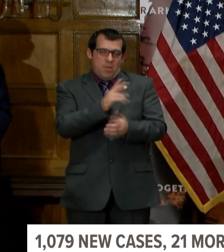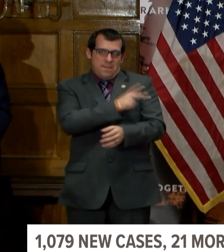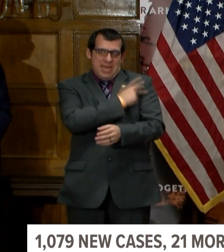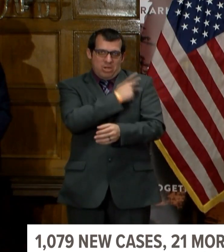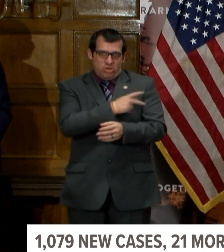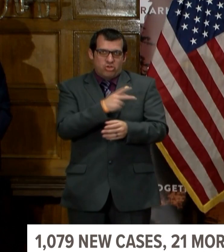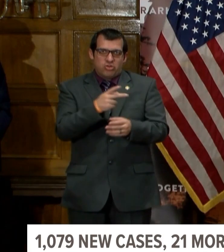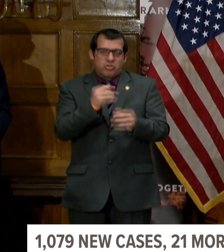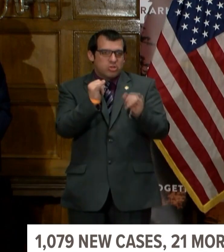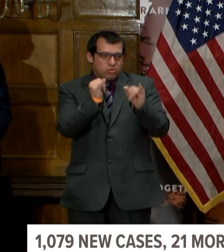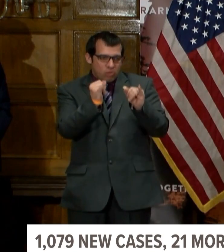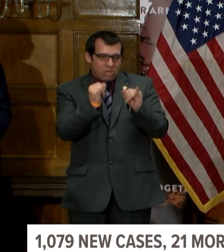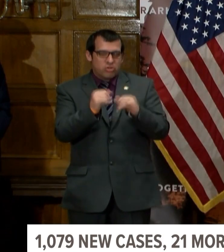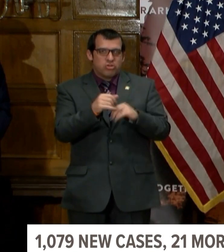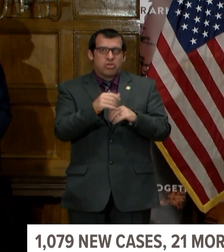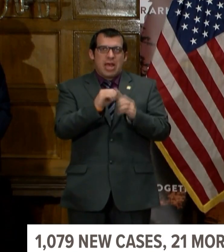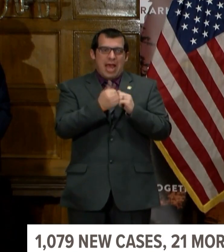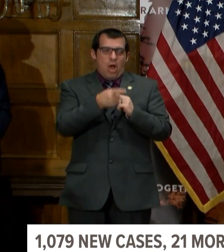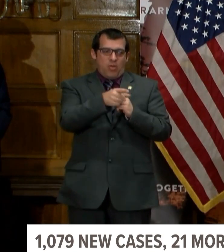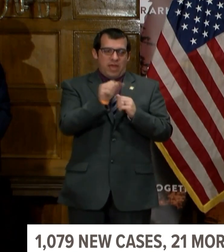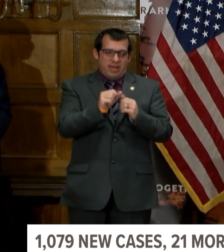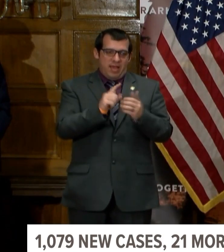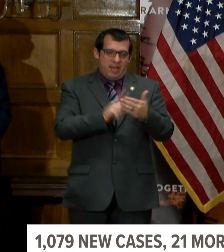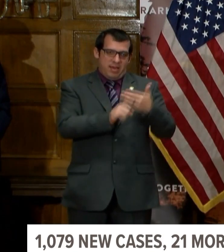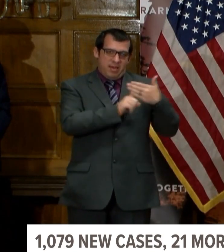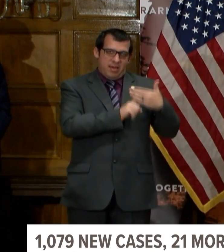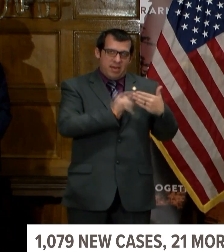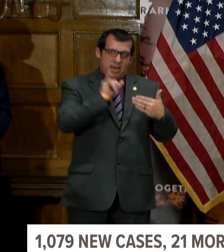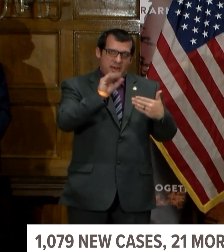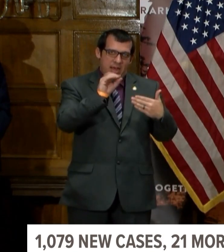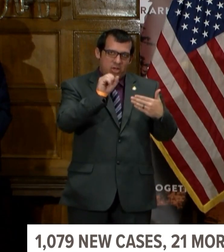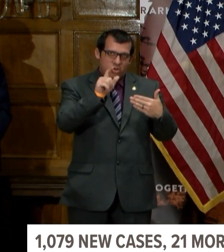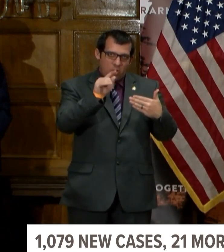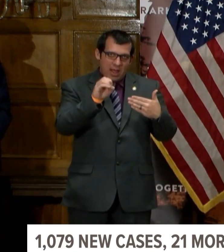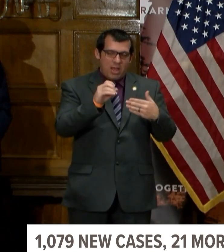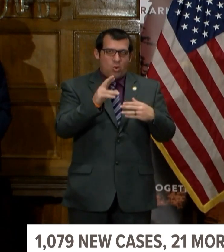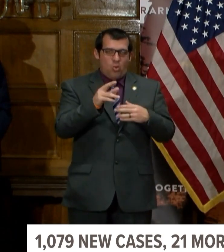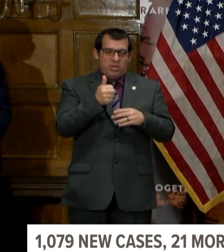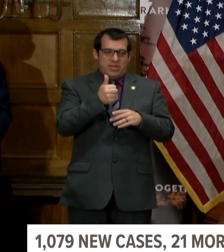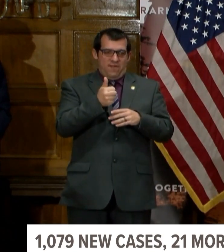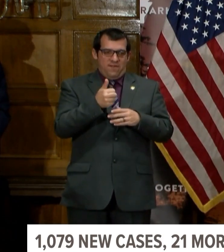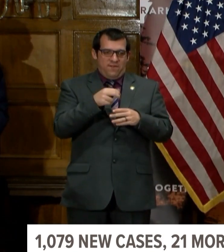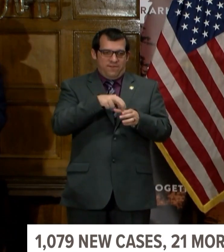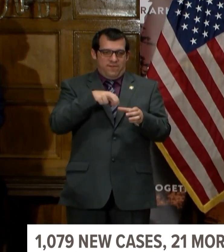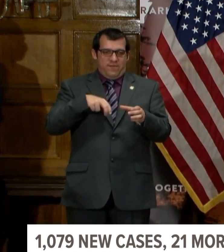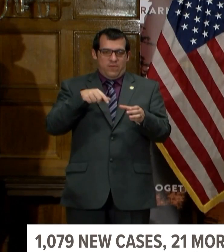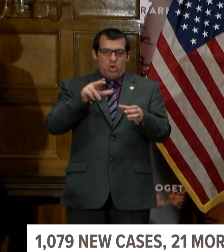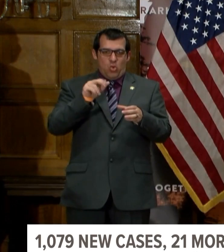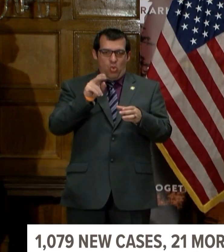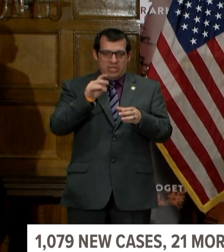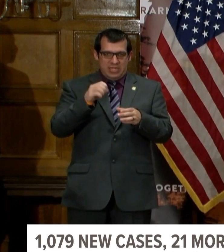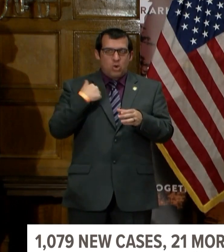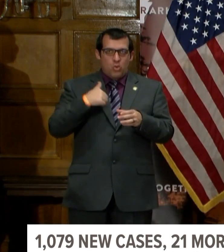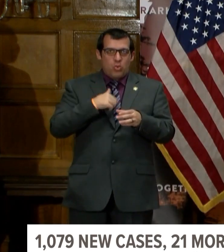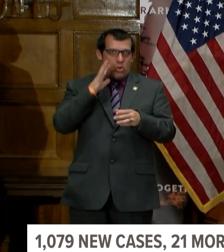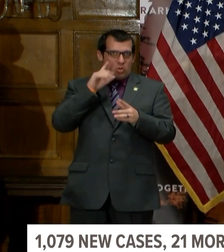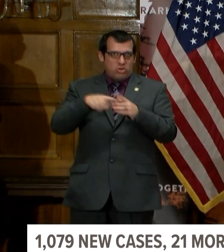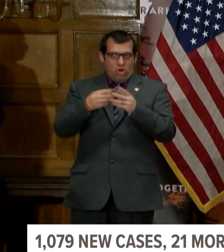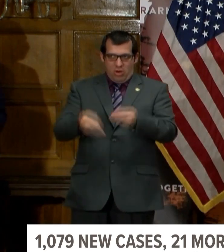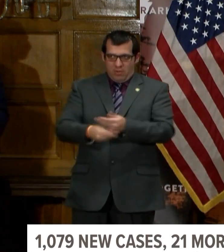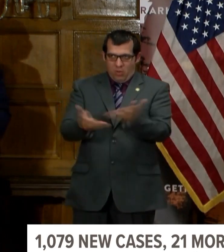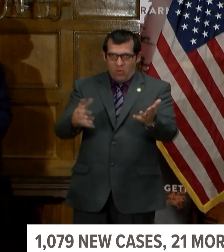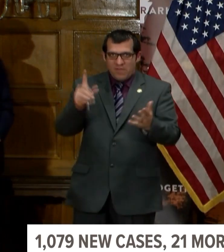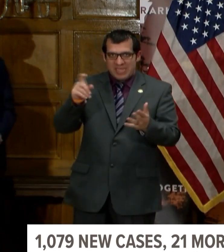provides instructions for quarantine and/or isolation as appropriate. We will begin the rollout of these tests next